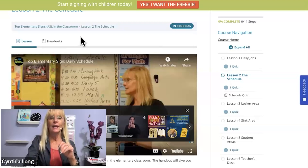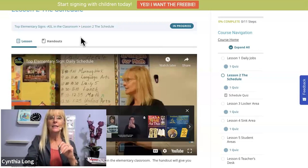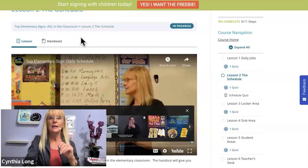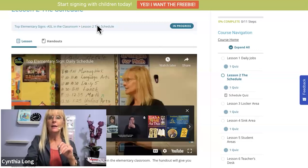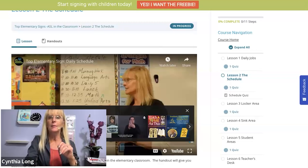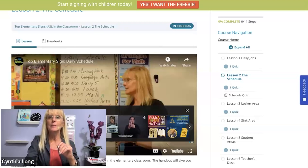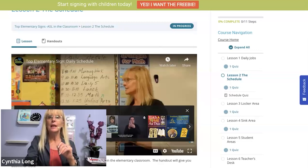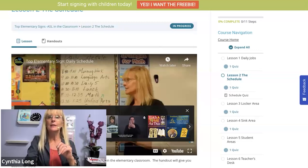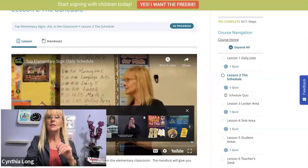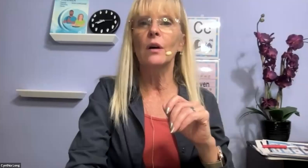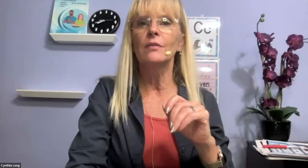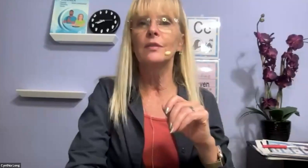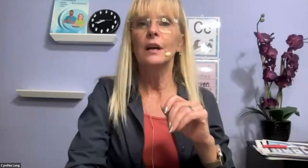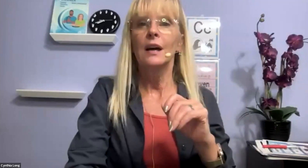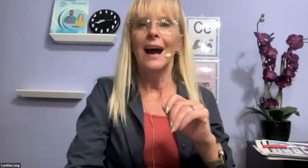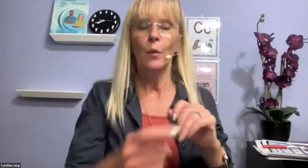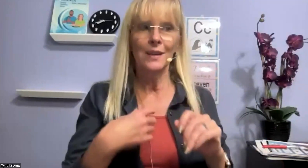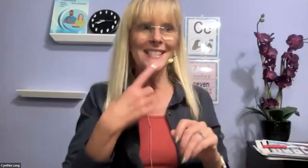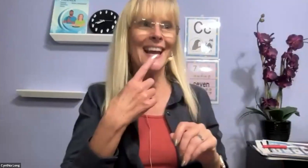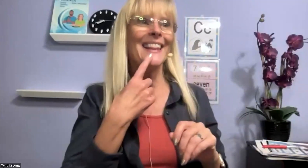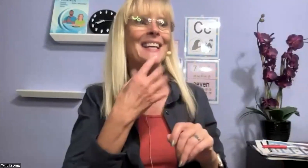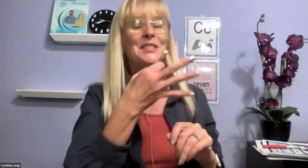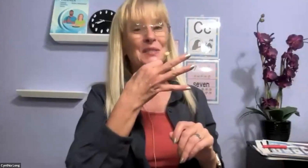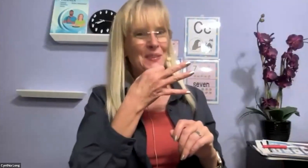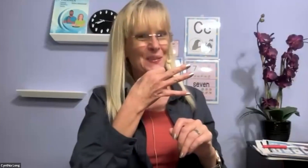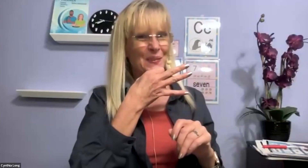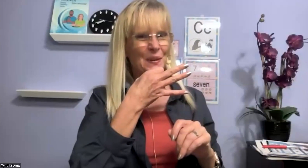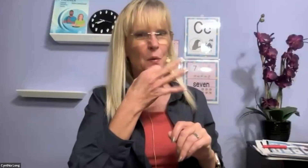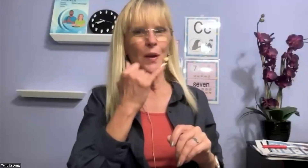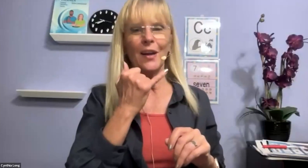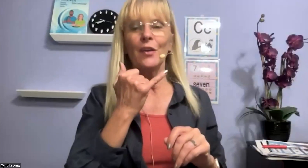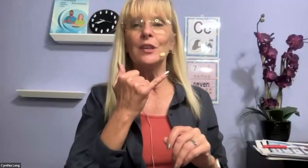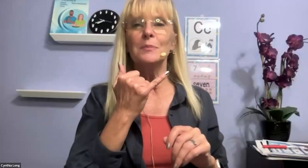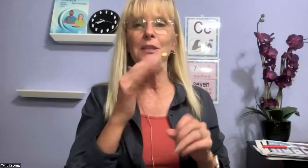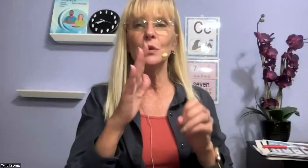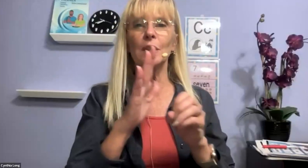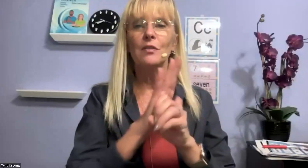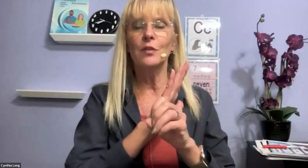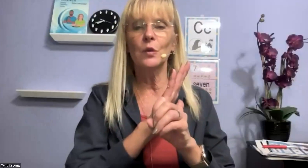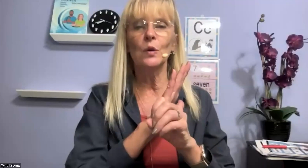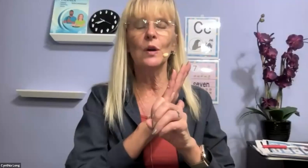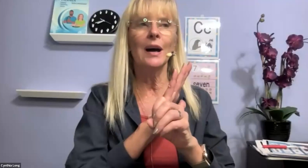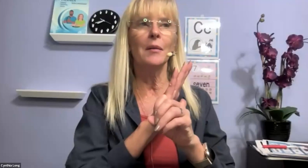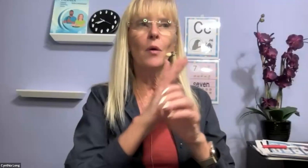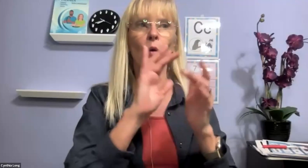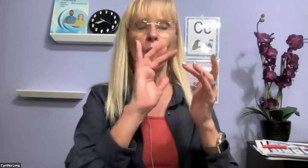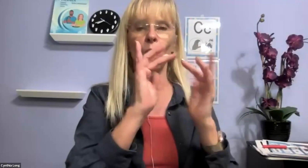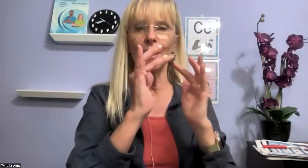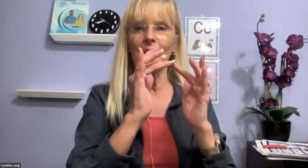and let me take this off. I will say that soon we are going to be doing the full